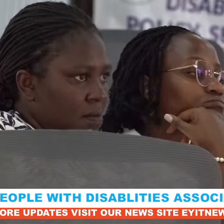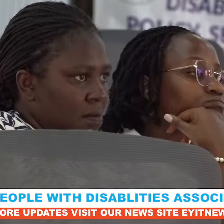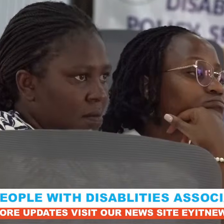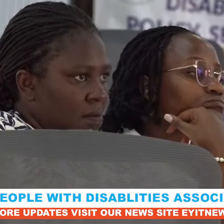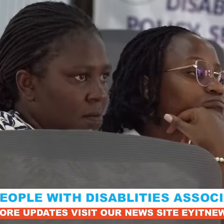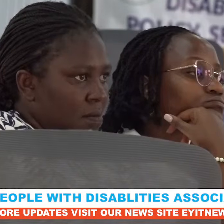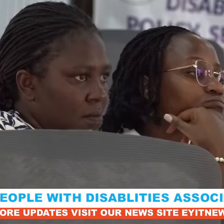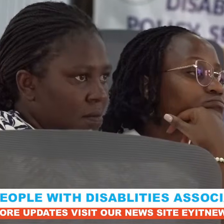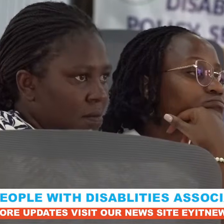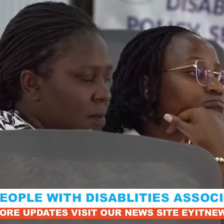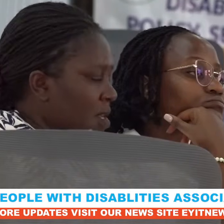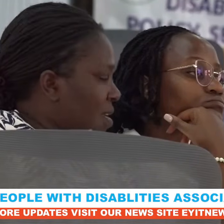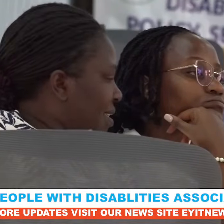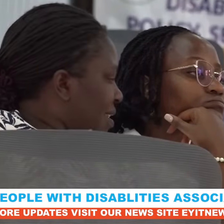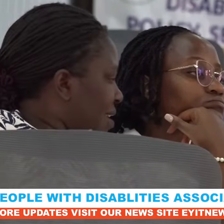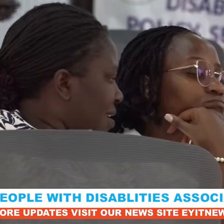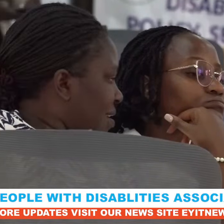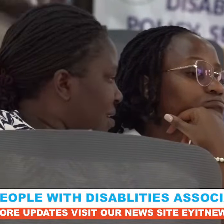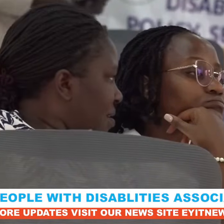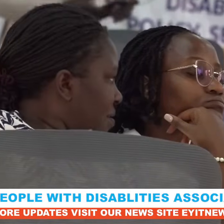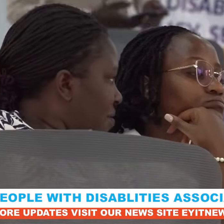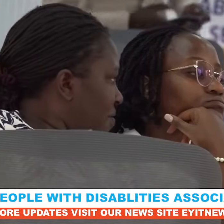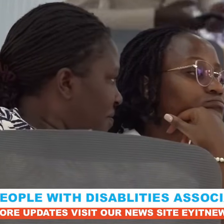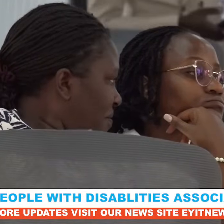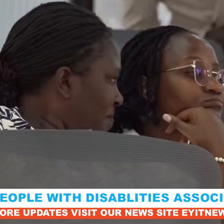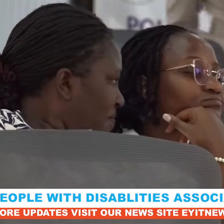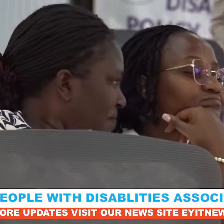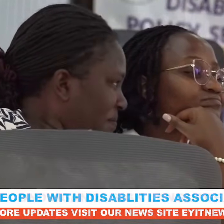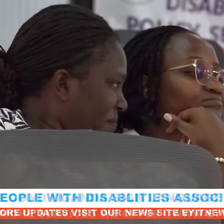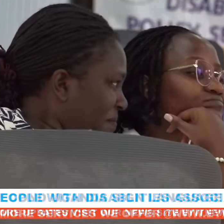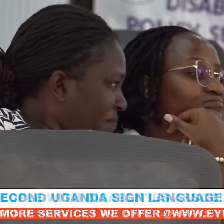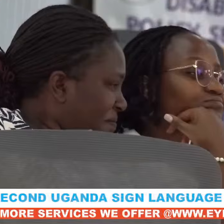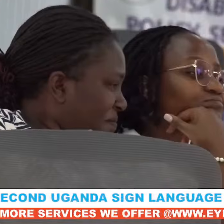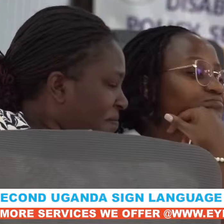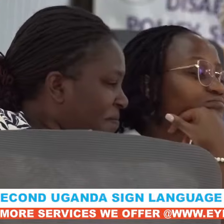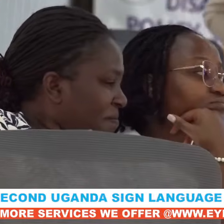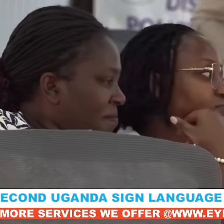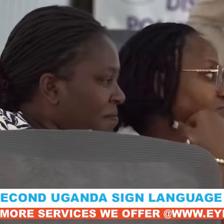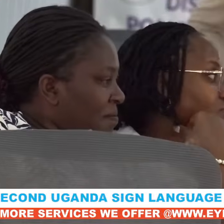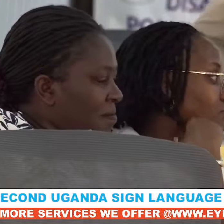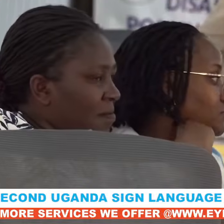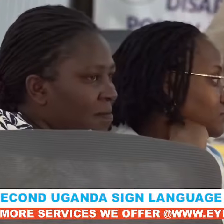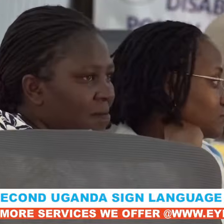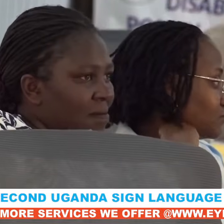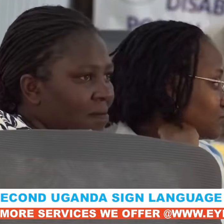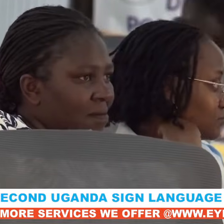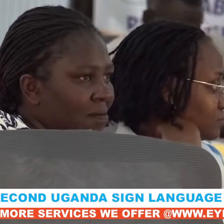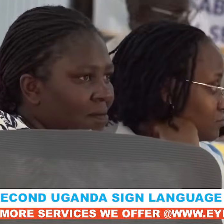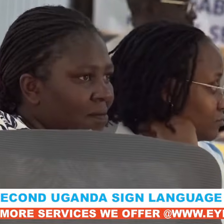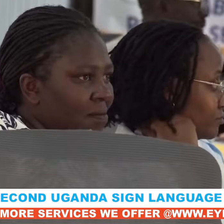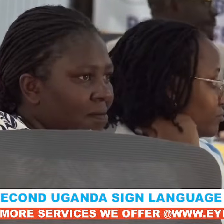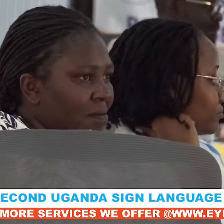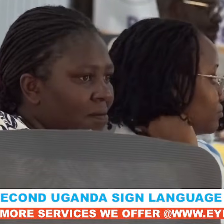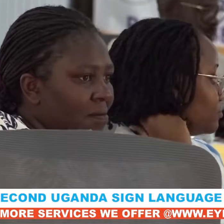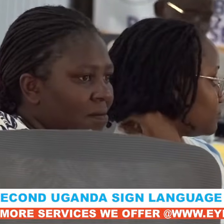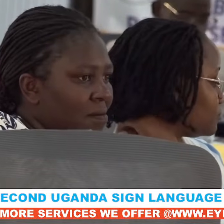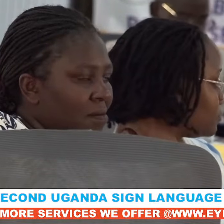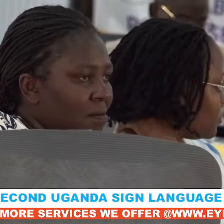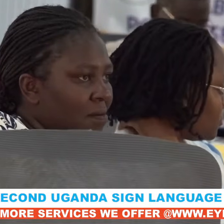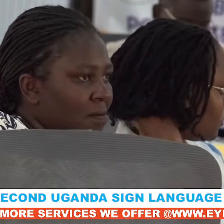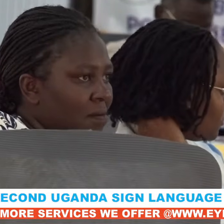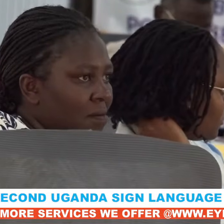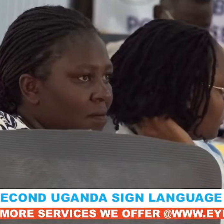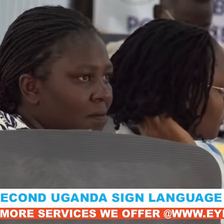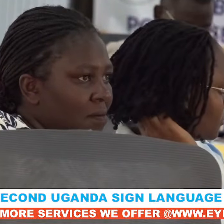bring sign language as a course. Yes, it's a good idea. Why can't we make it a course on its own? Or why can't